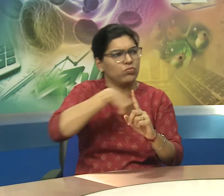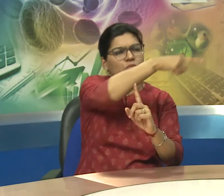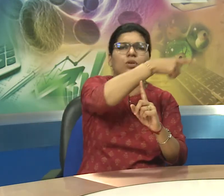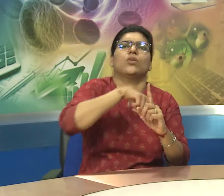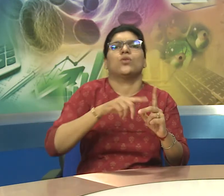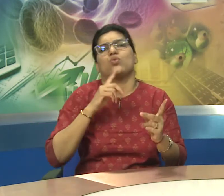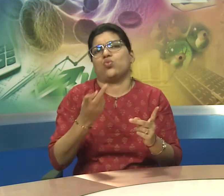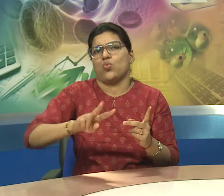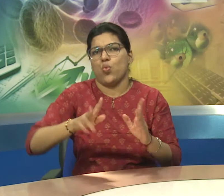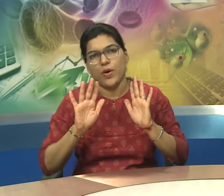or